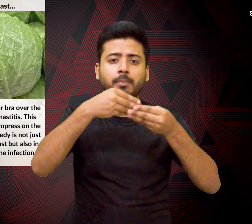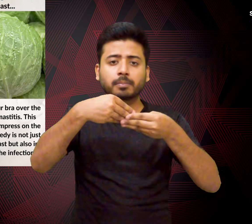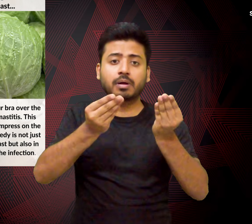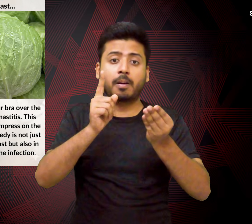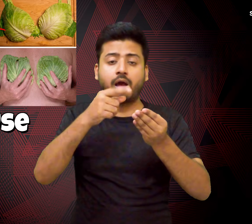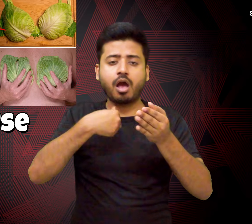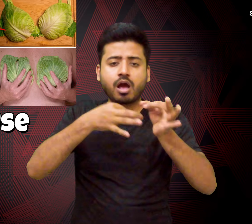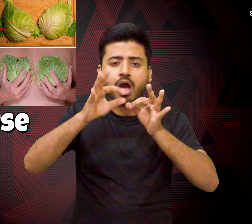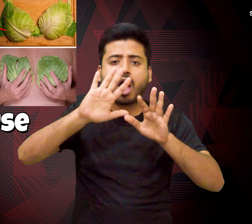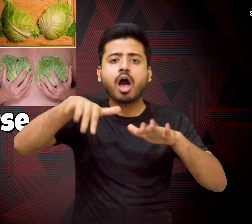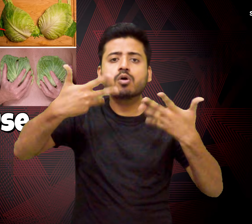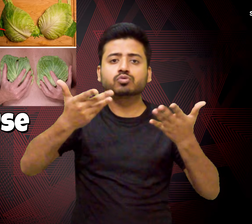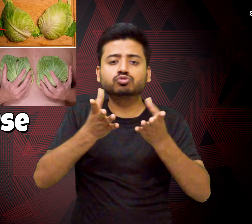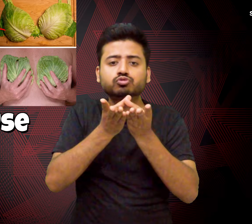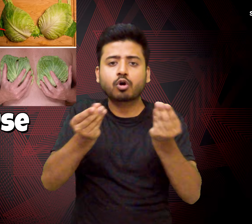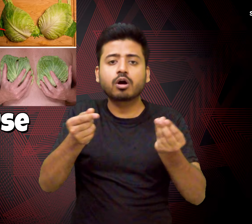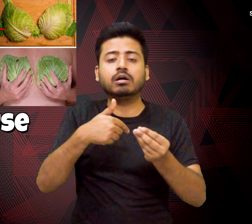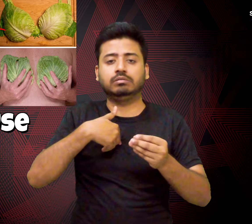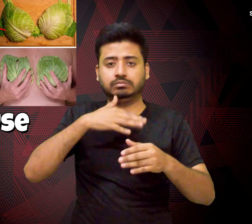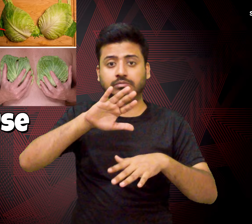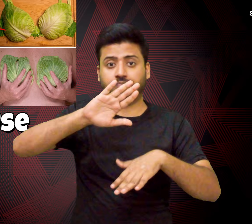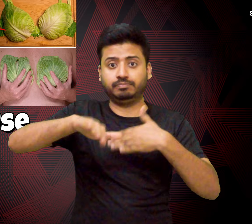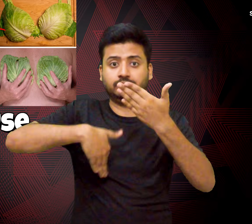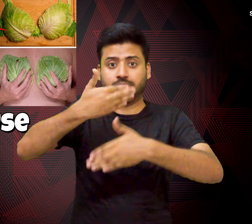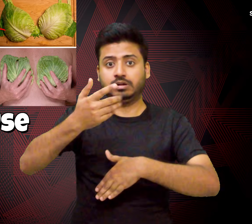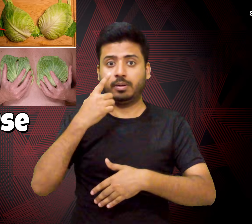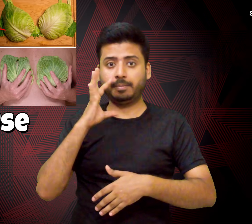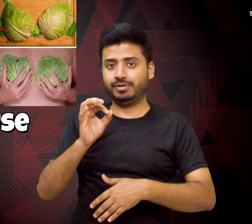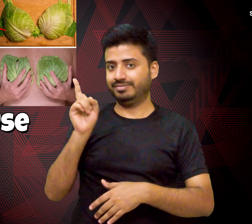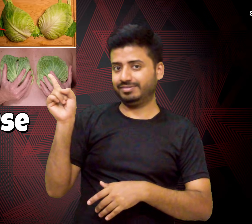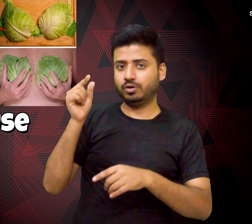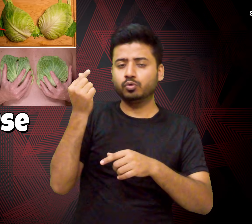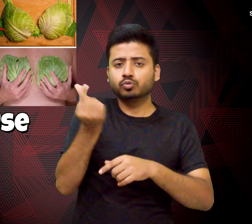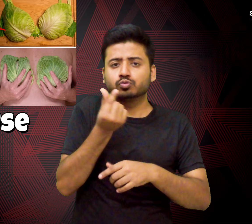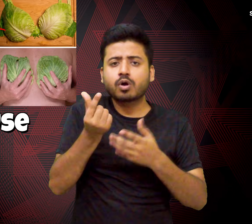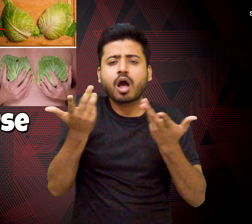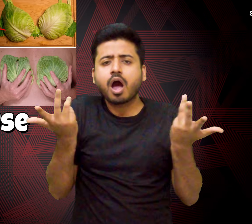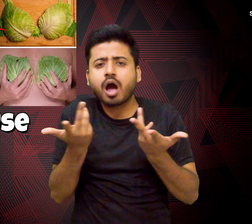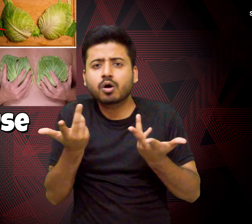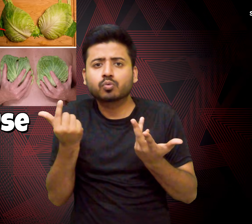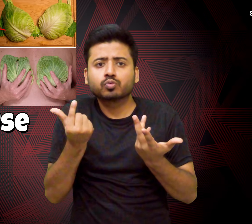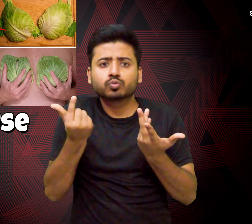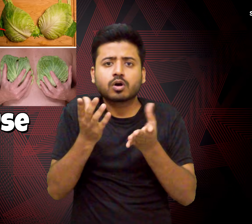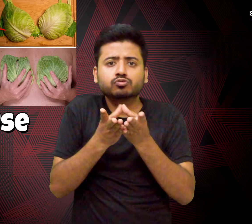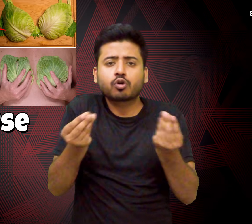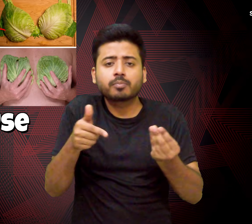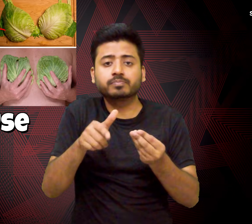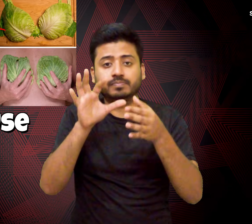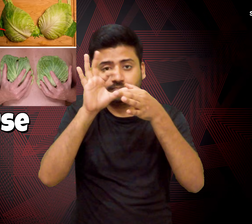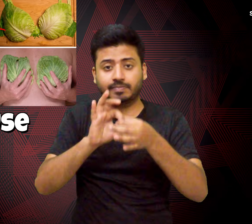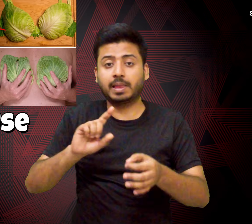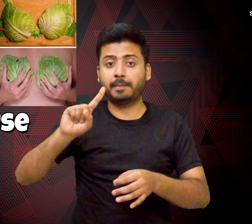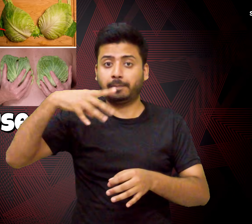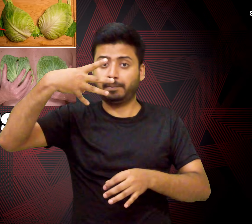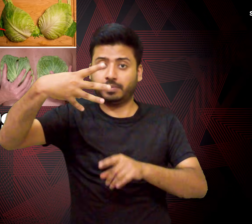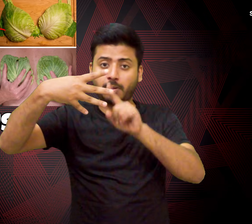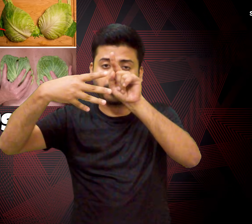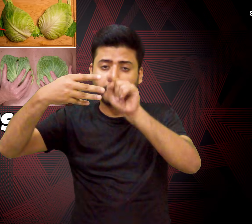ibuprofen gel directly to the affected breast area to reduce tenderness and pain. OTC oral medications. Use pain relievers